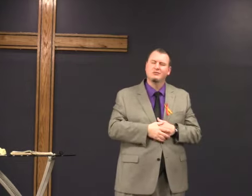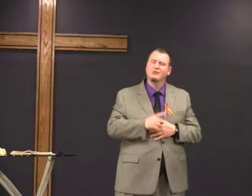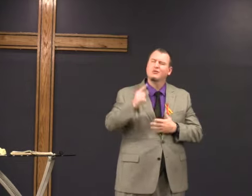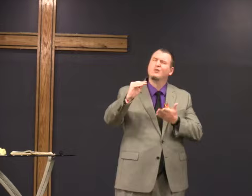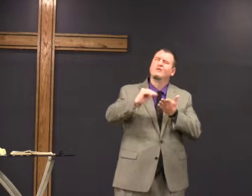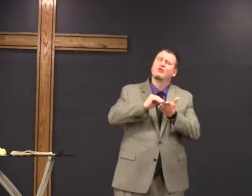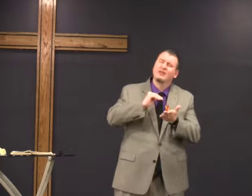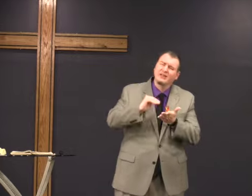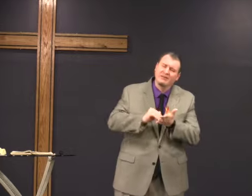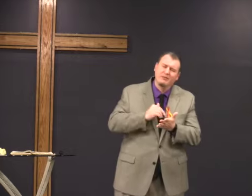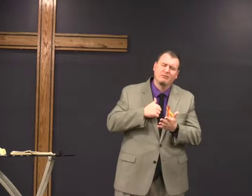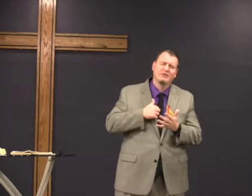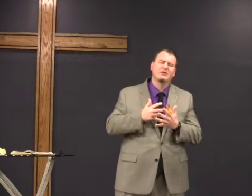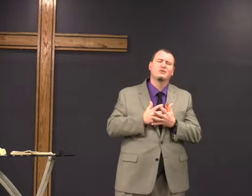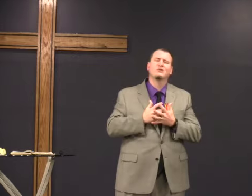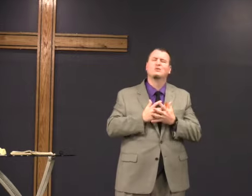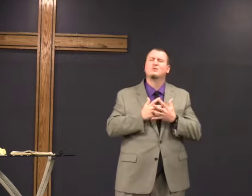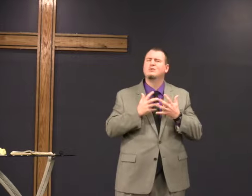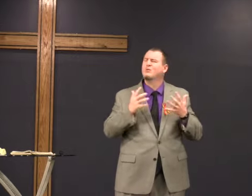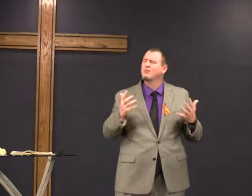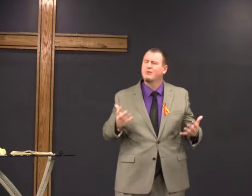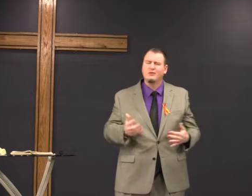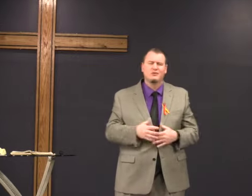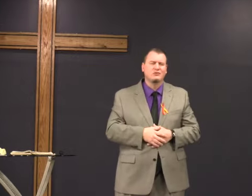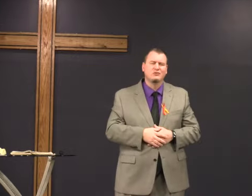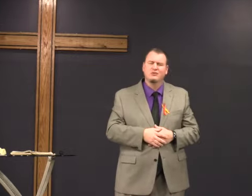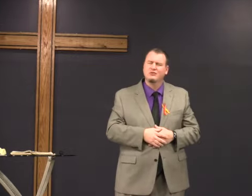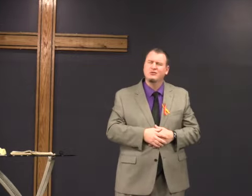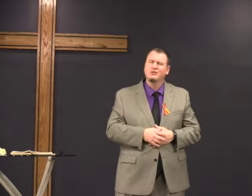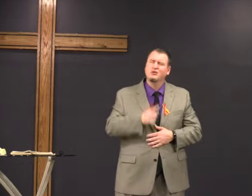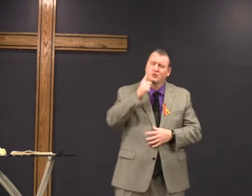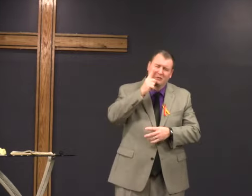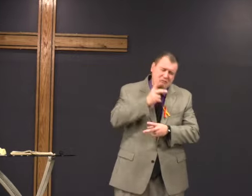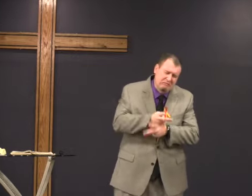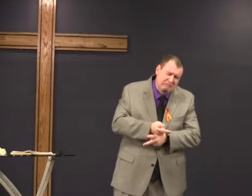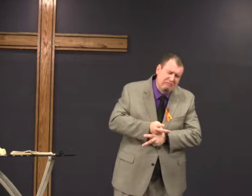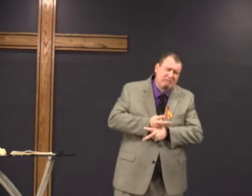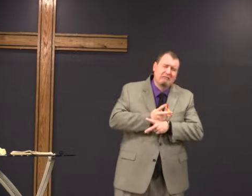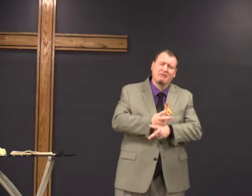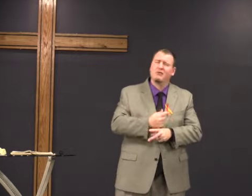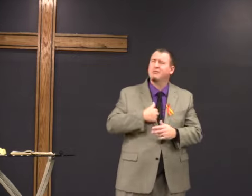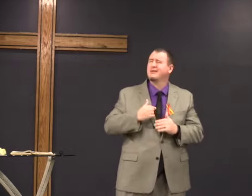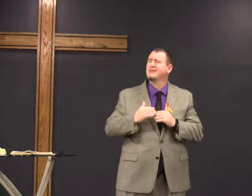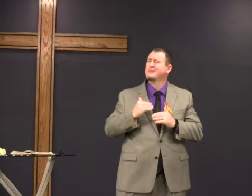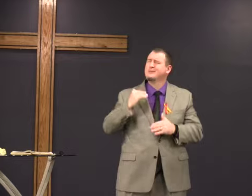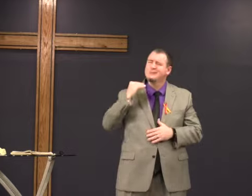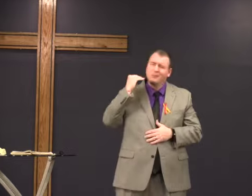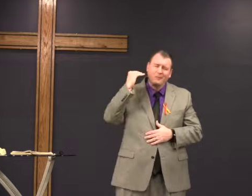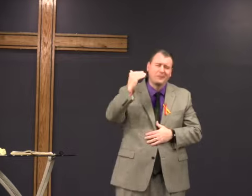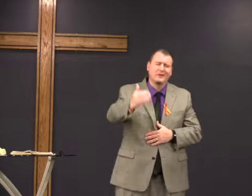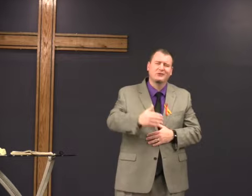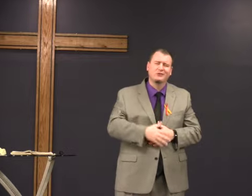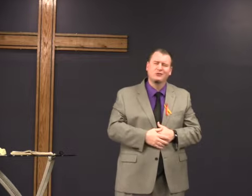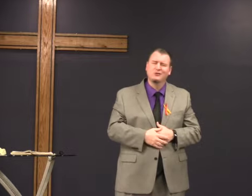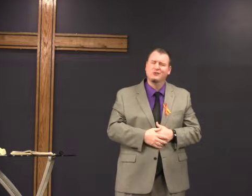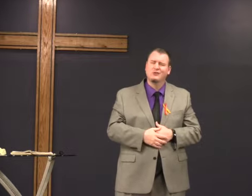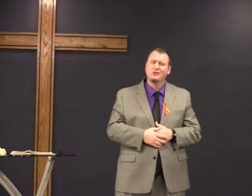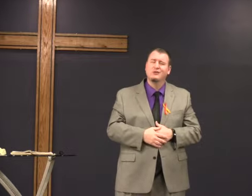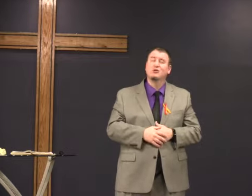much. You have forgiven me so much. And you take care of me so